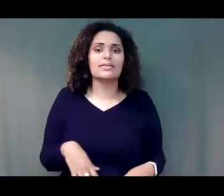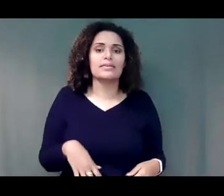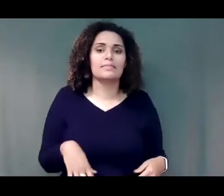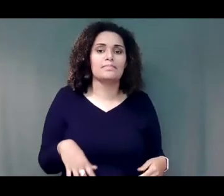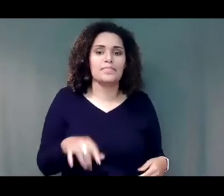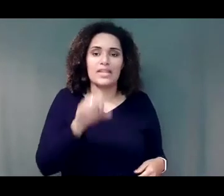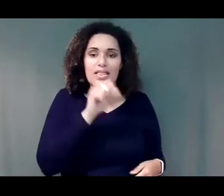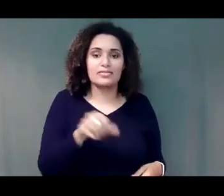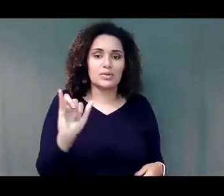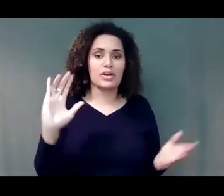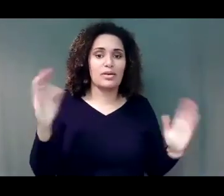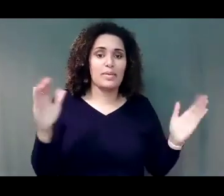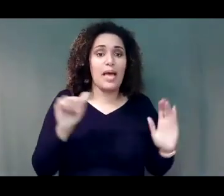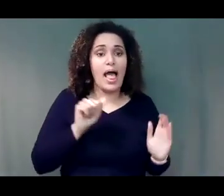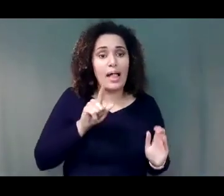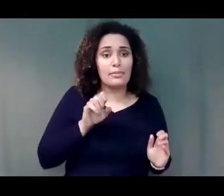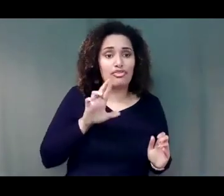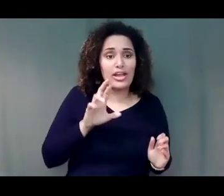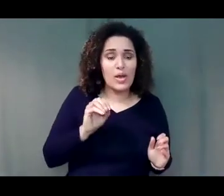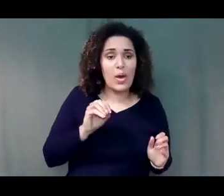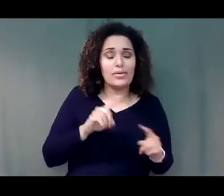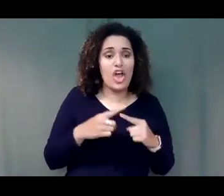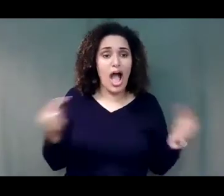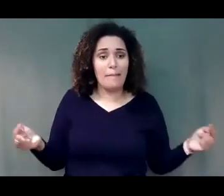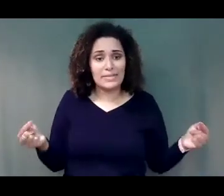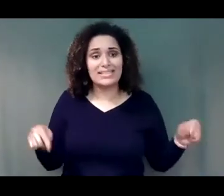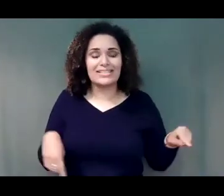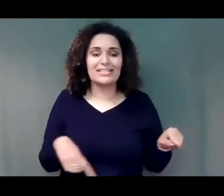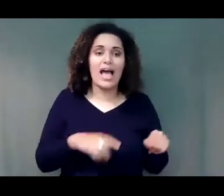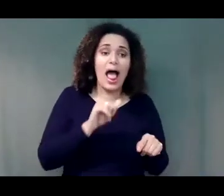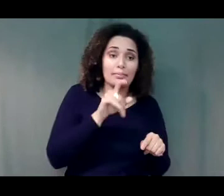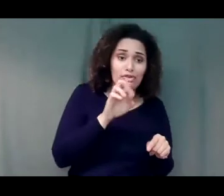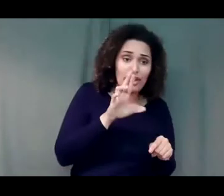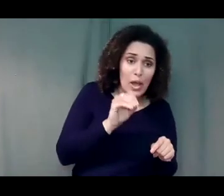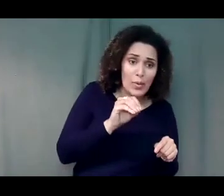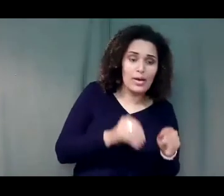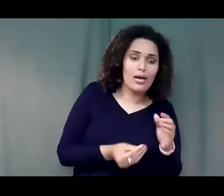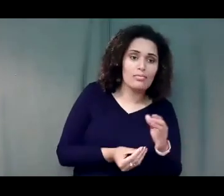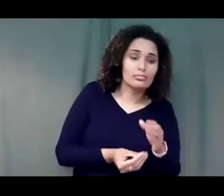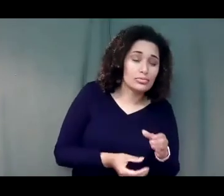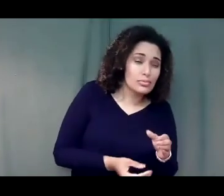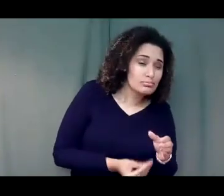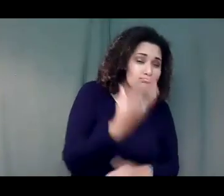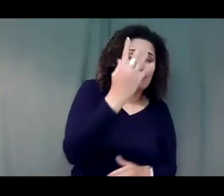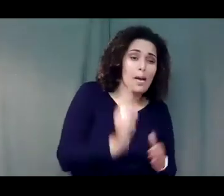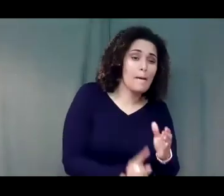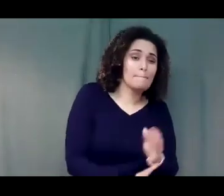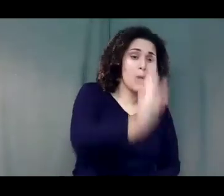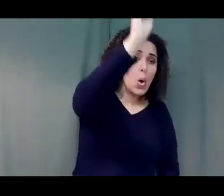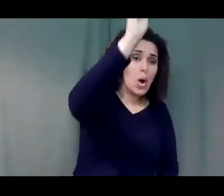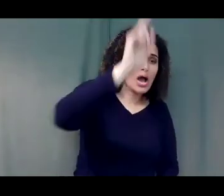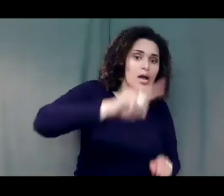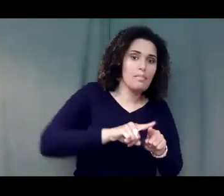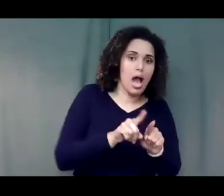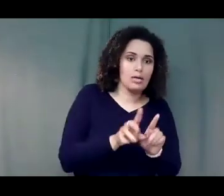I keep contrasting it with Albarino, but they're kind of opposites in the vineyard. The Albarino grows straight up to the sky, but it doesn't send anything